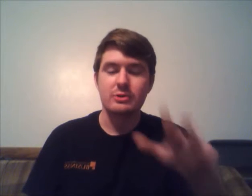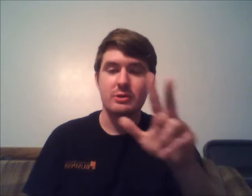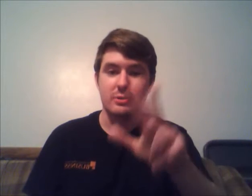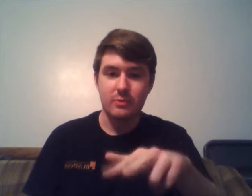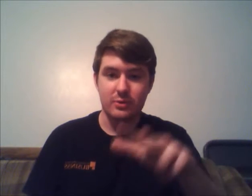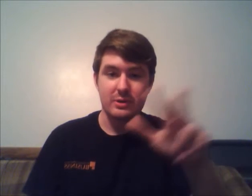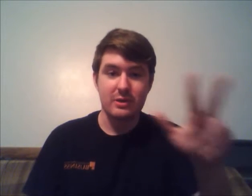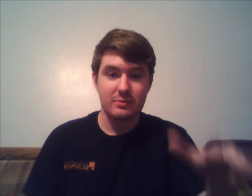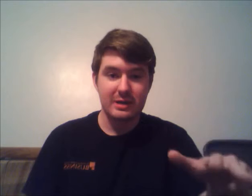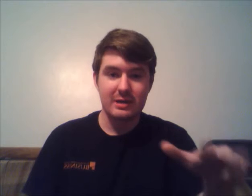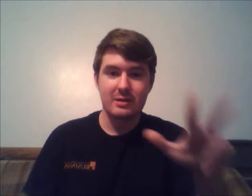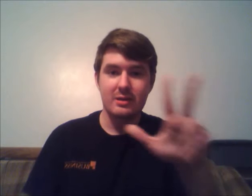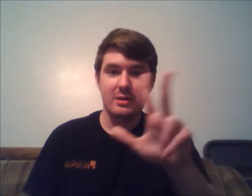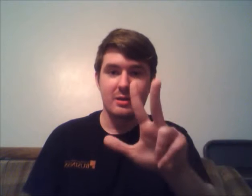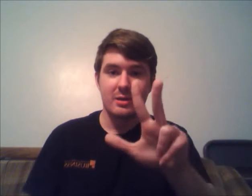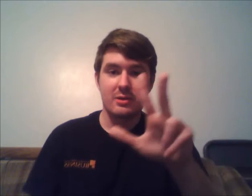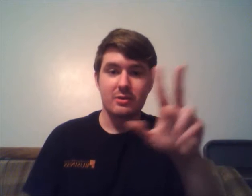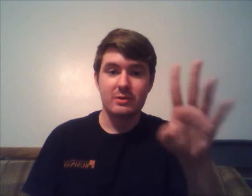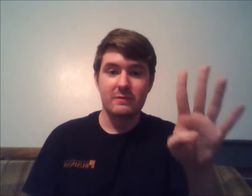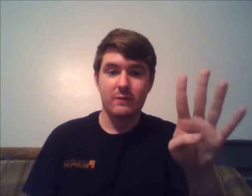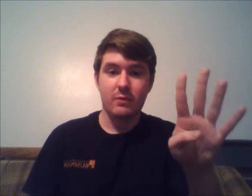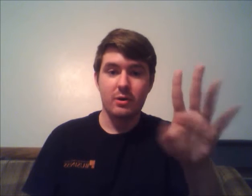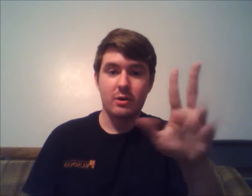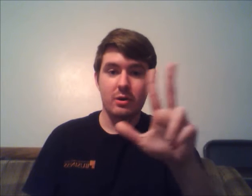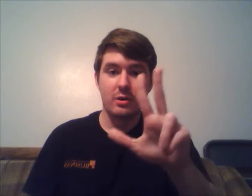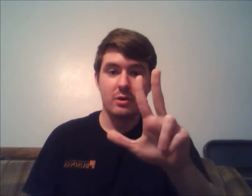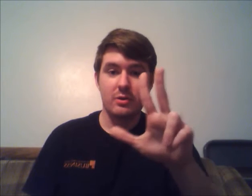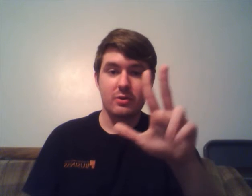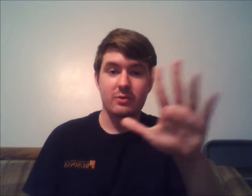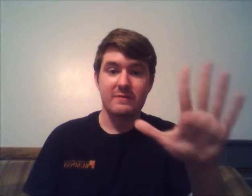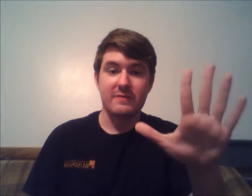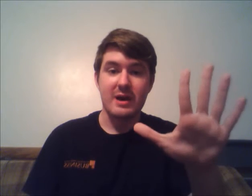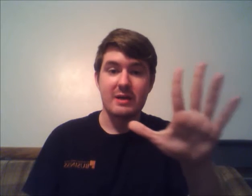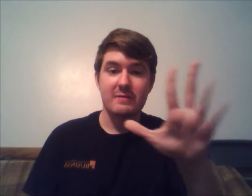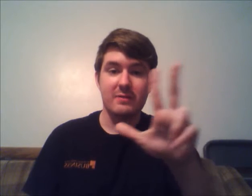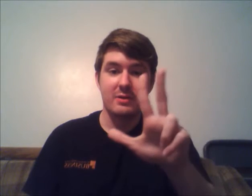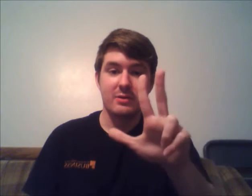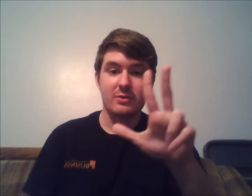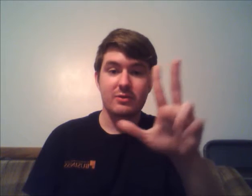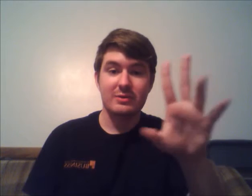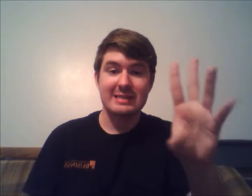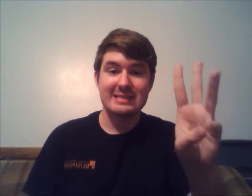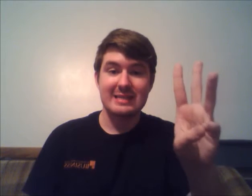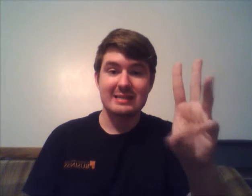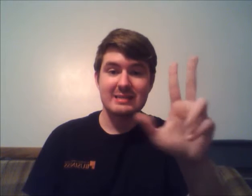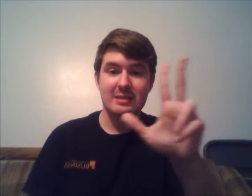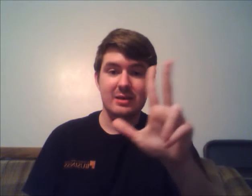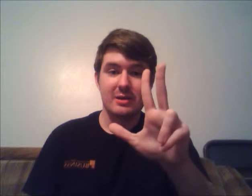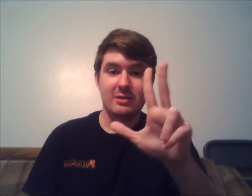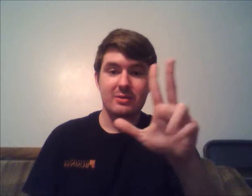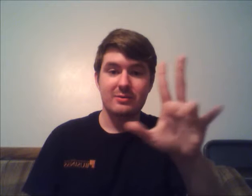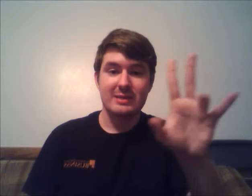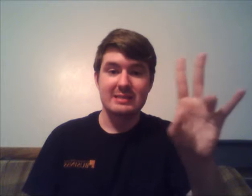So 33, 34, 35, 36,